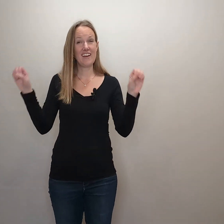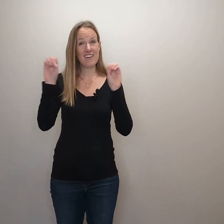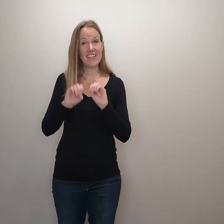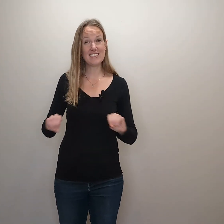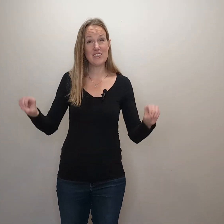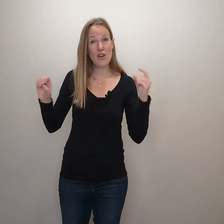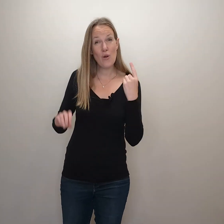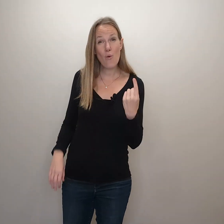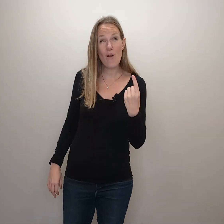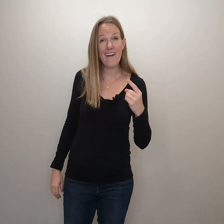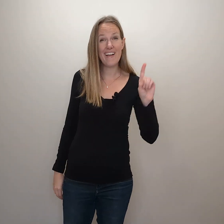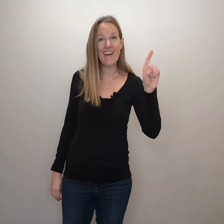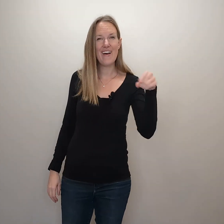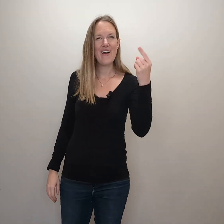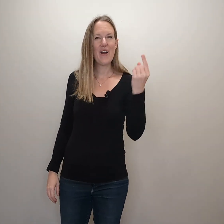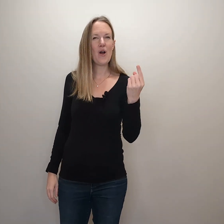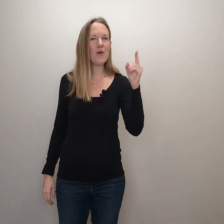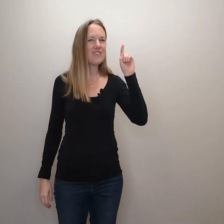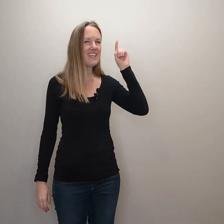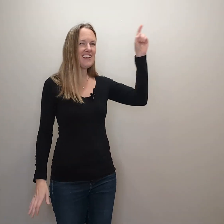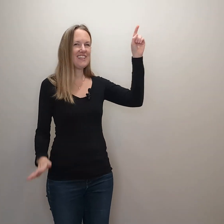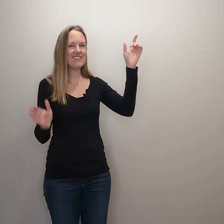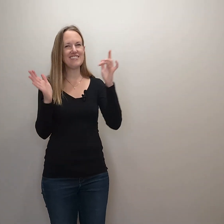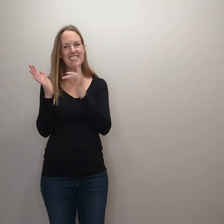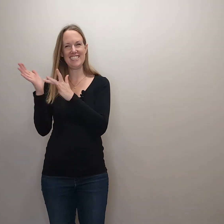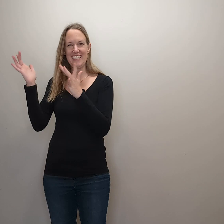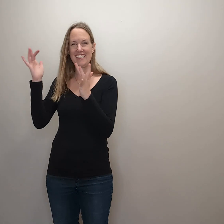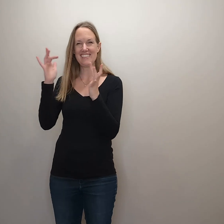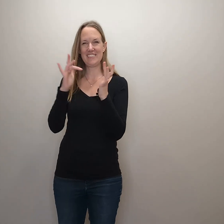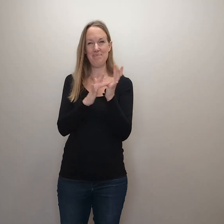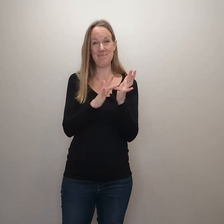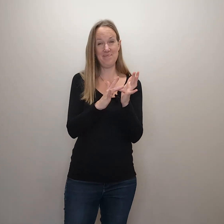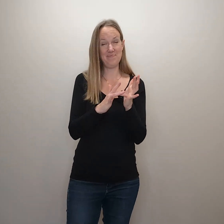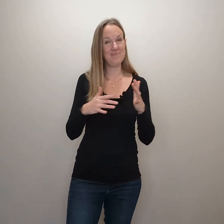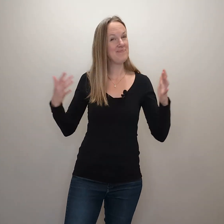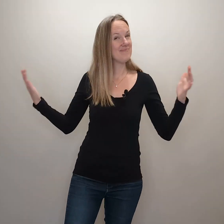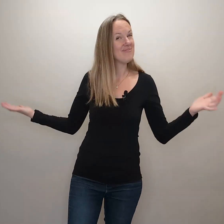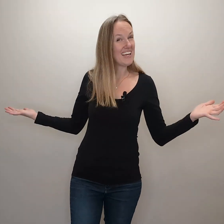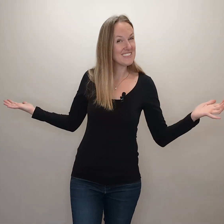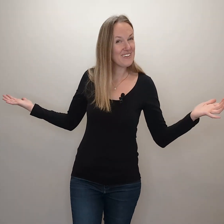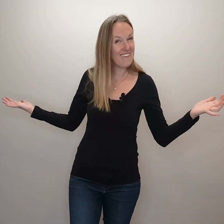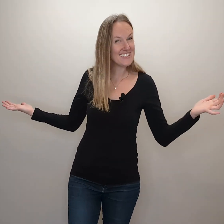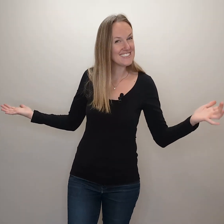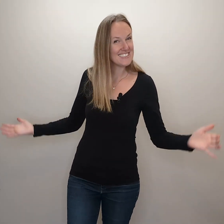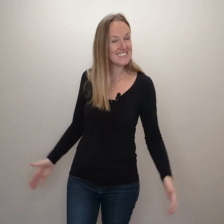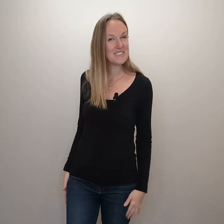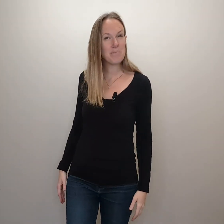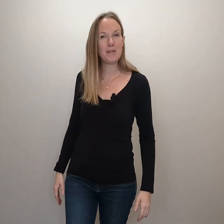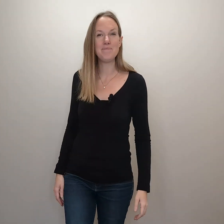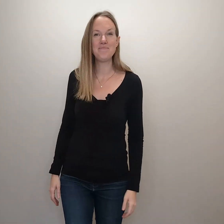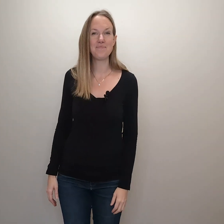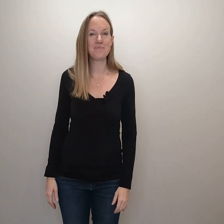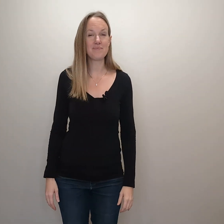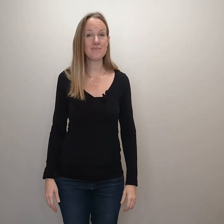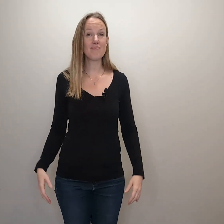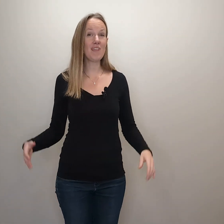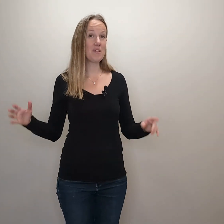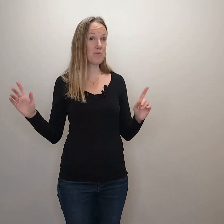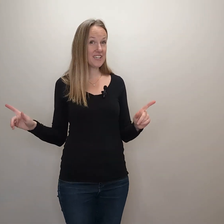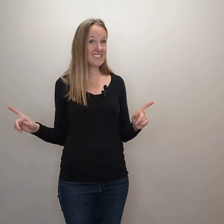There is no one, only you, Jesus. That's the chorus, nice and simple. The bridge